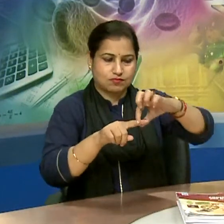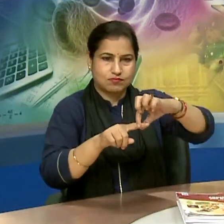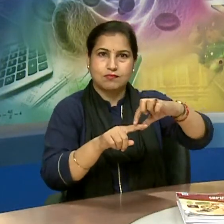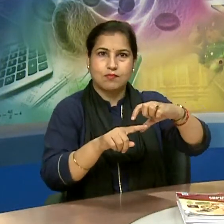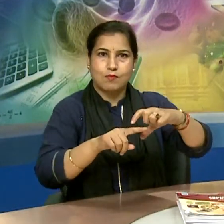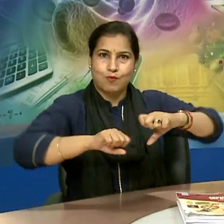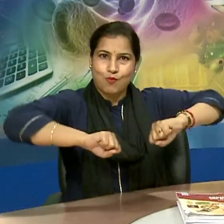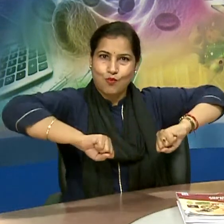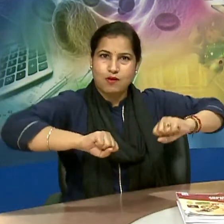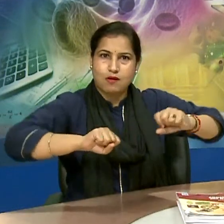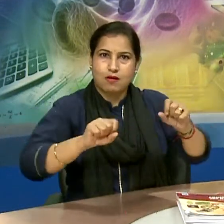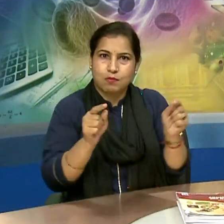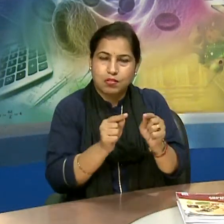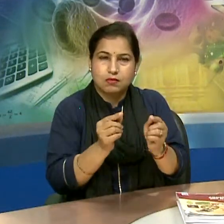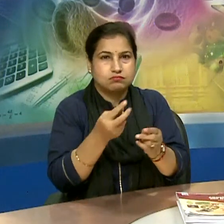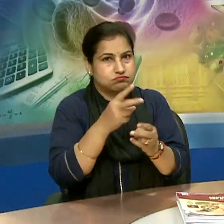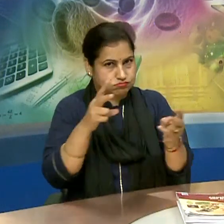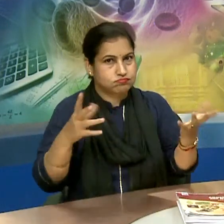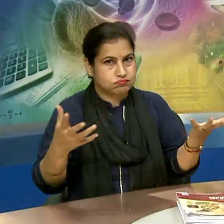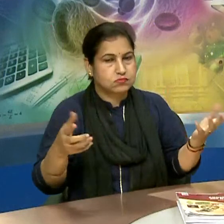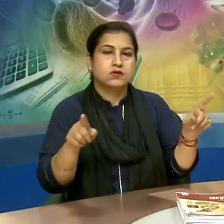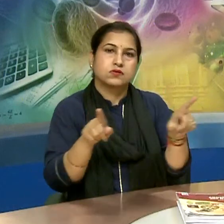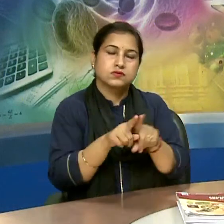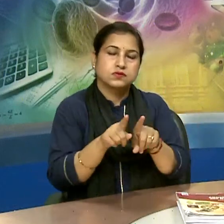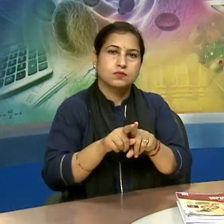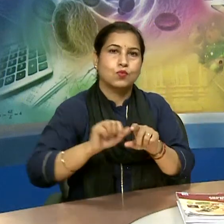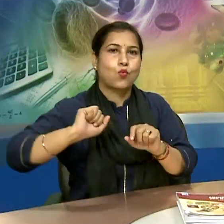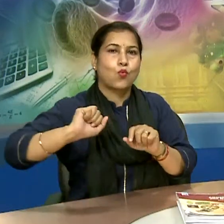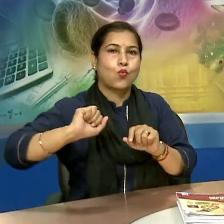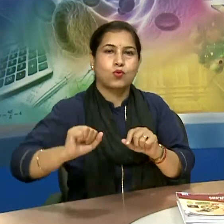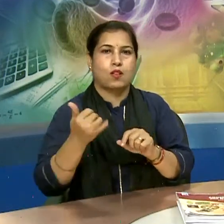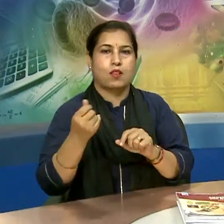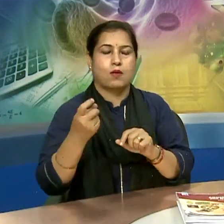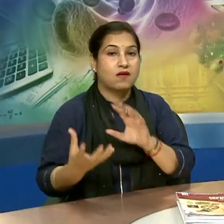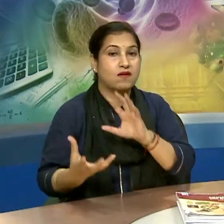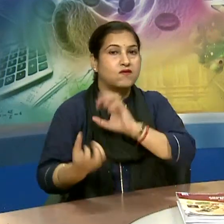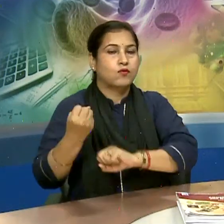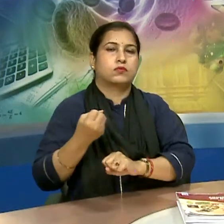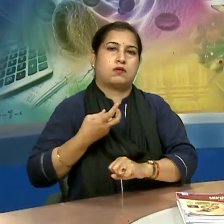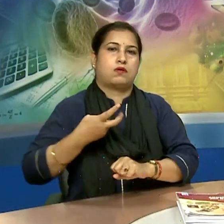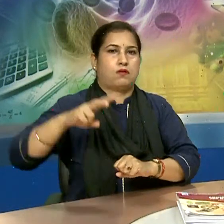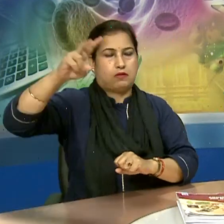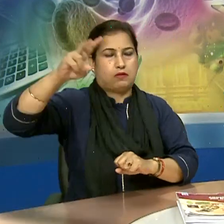and length of their hand span and digit.